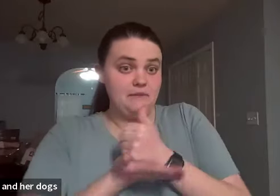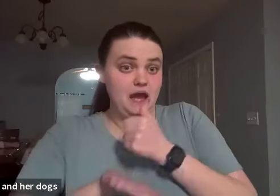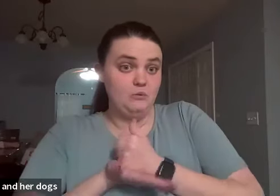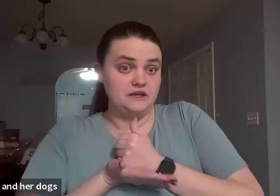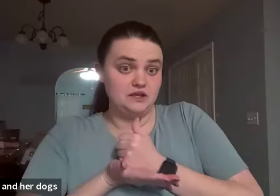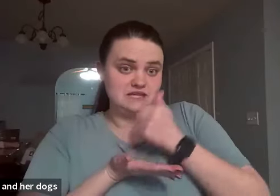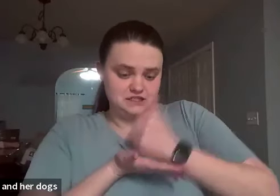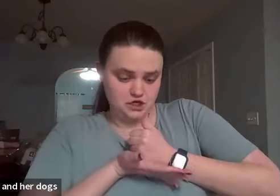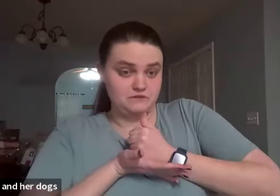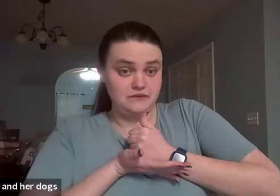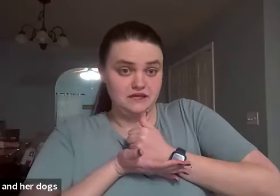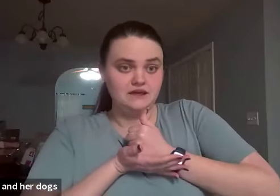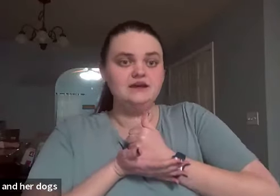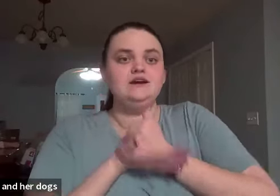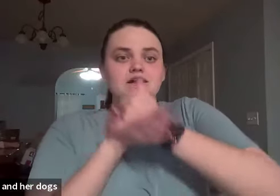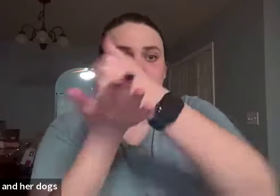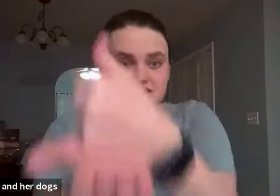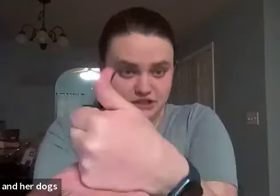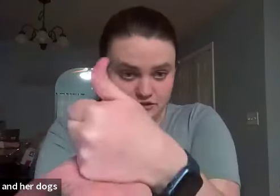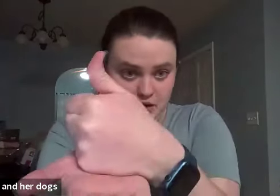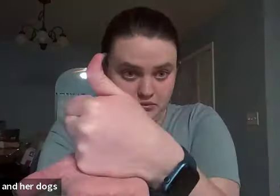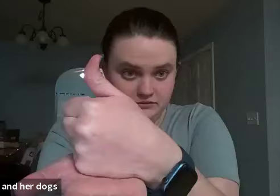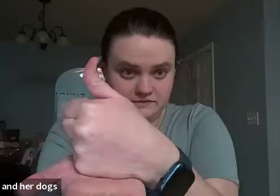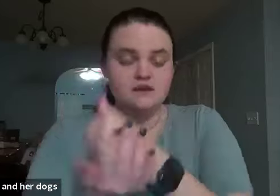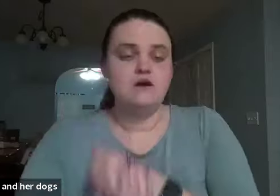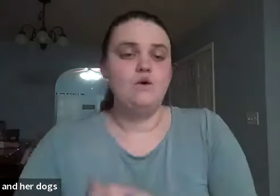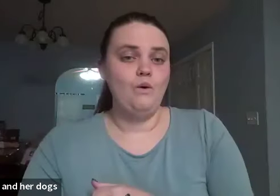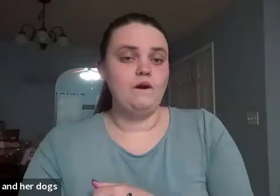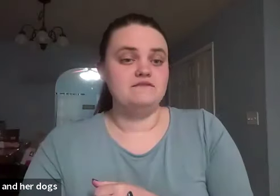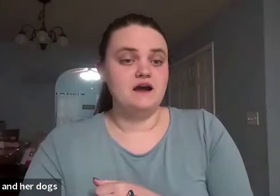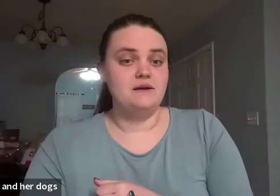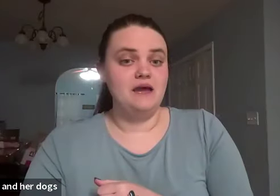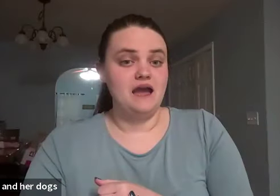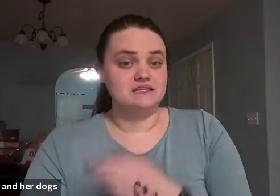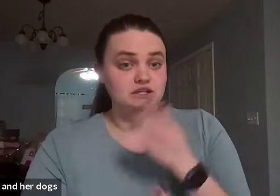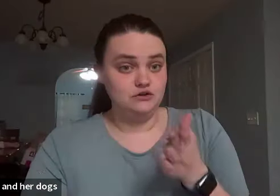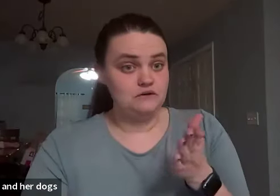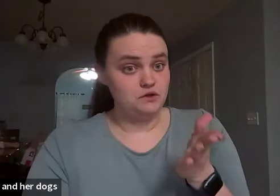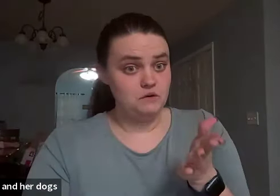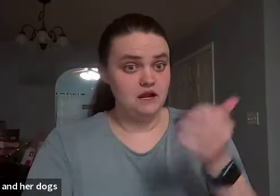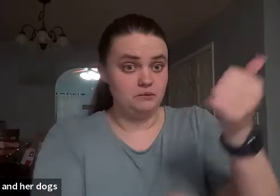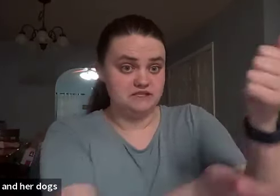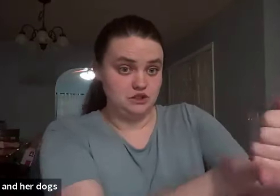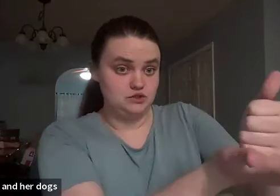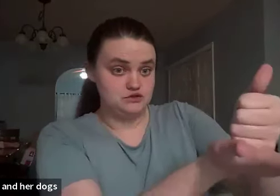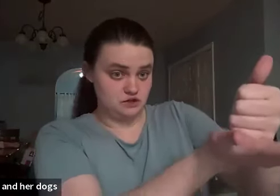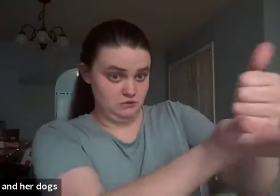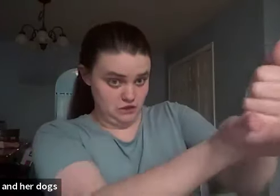say, I'm helping you, as I start with me coming to you to help. Or if I'm asking you if you want help, it's you starting with